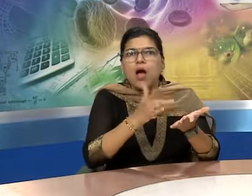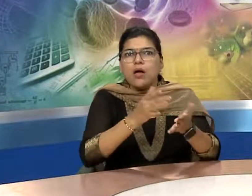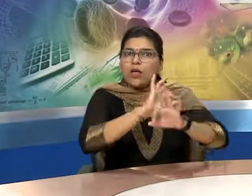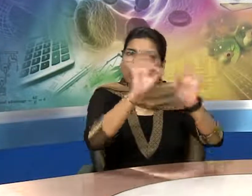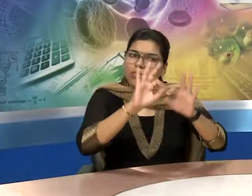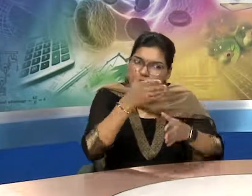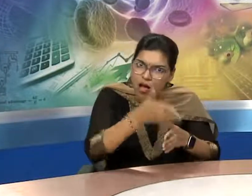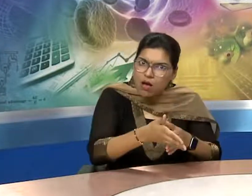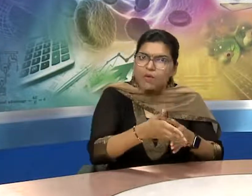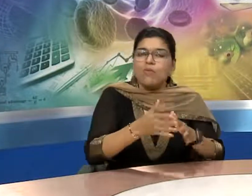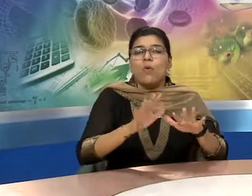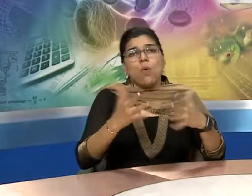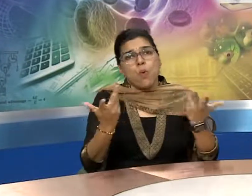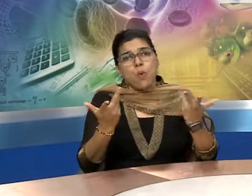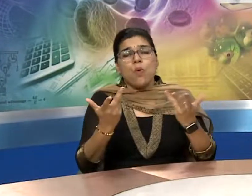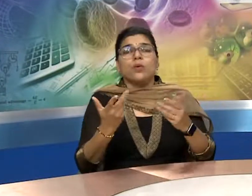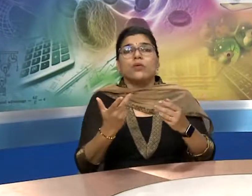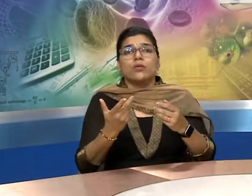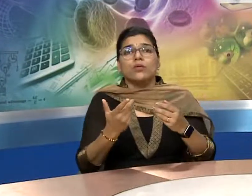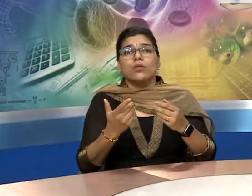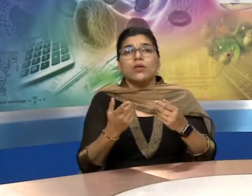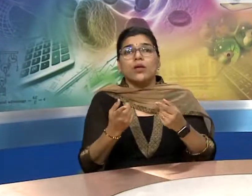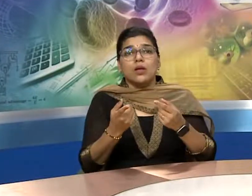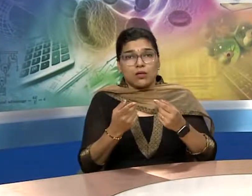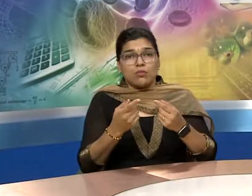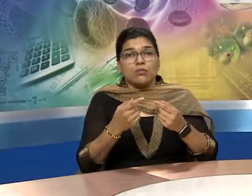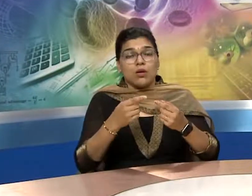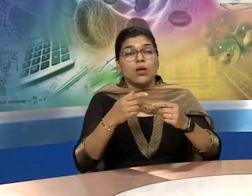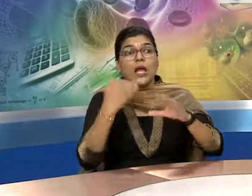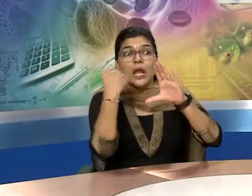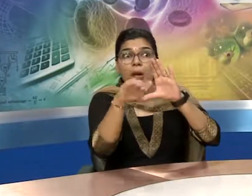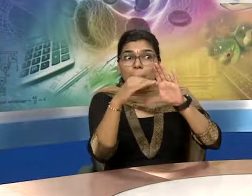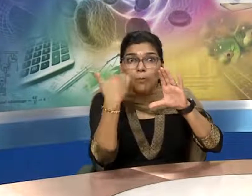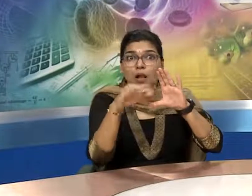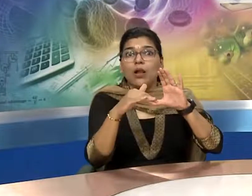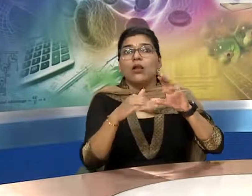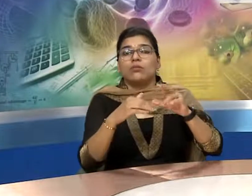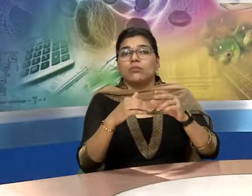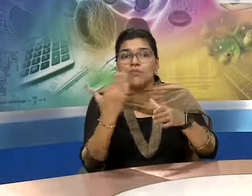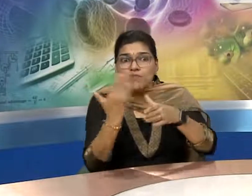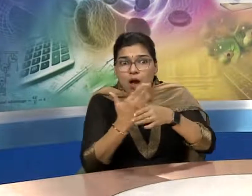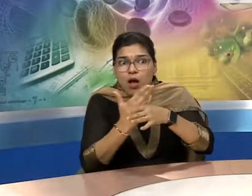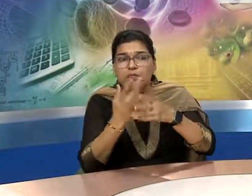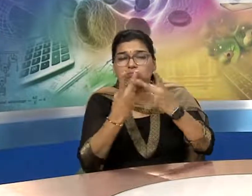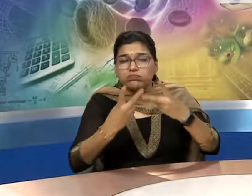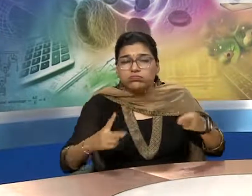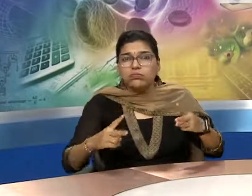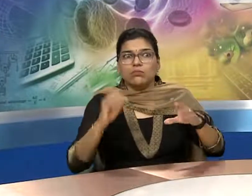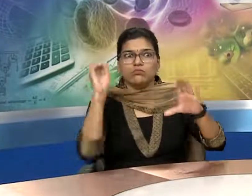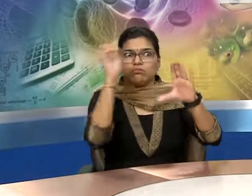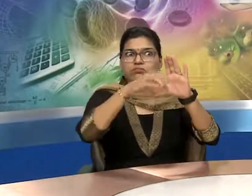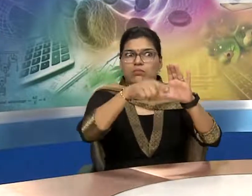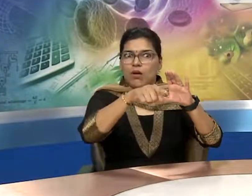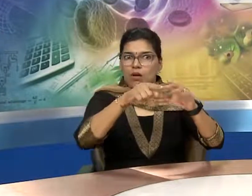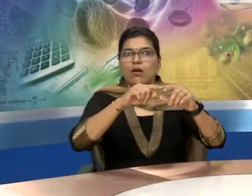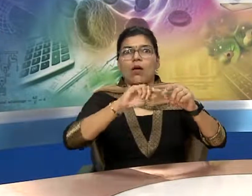map whenever we need to reach to a particular destination. We use email. We keep so many